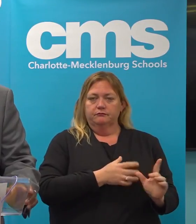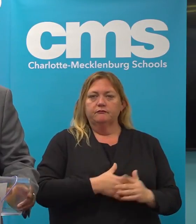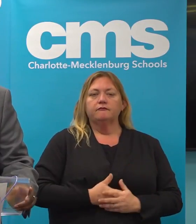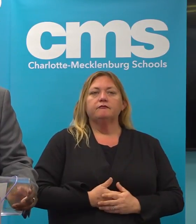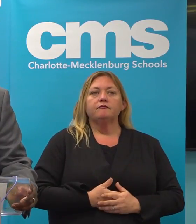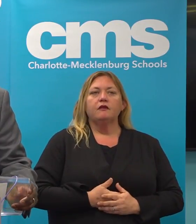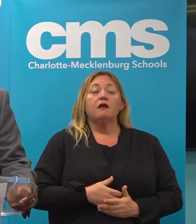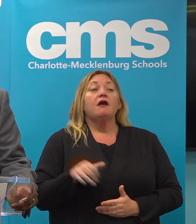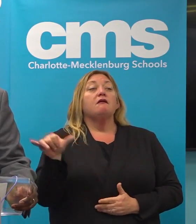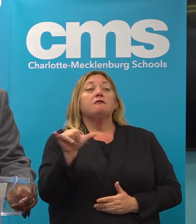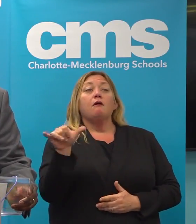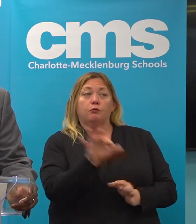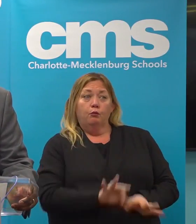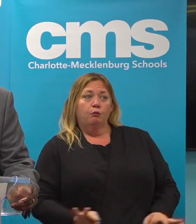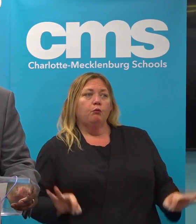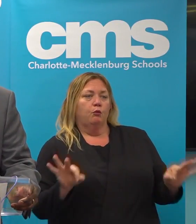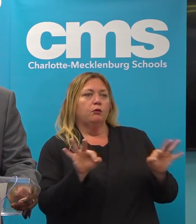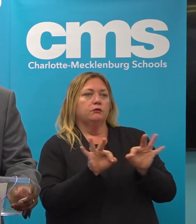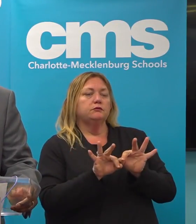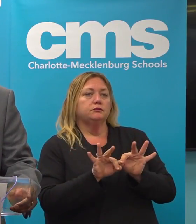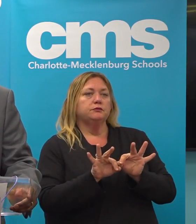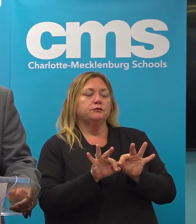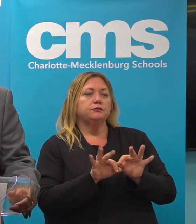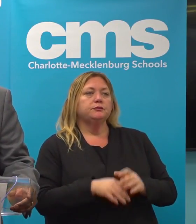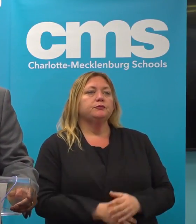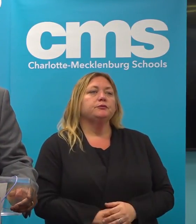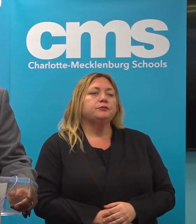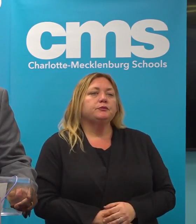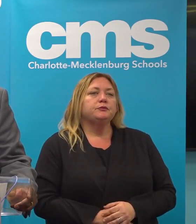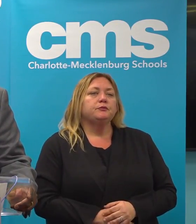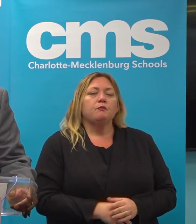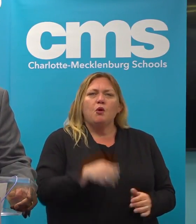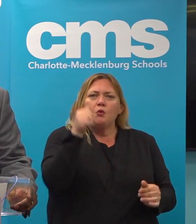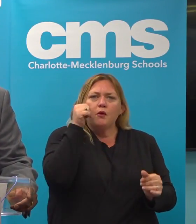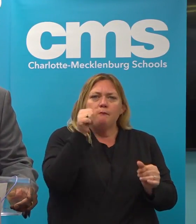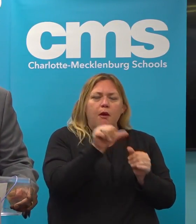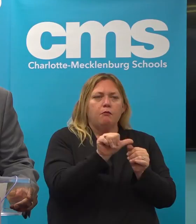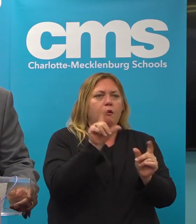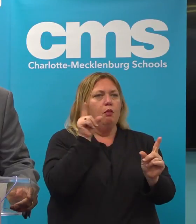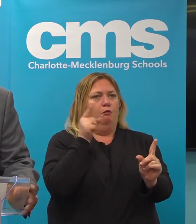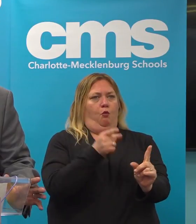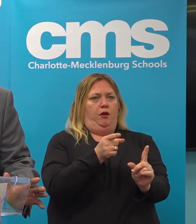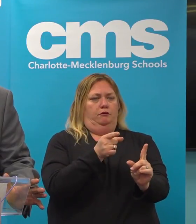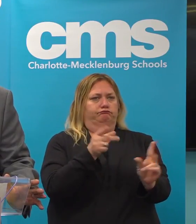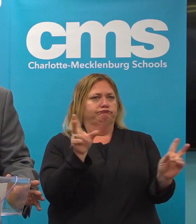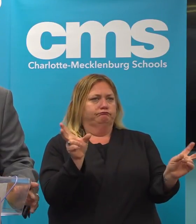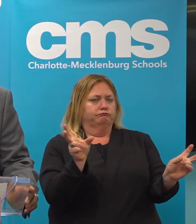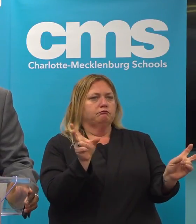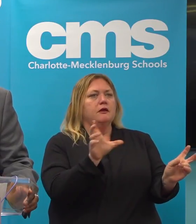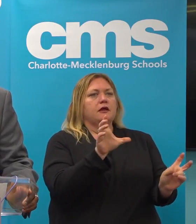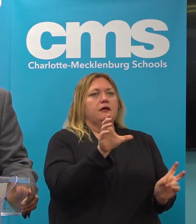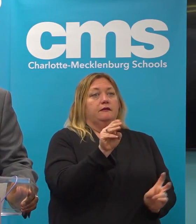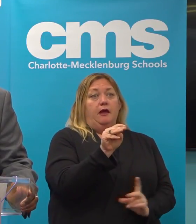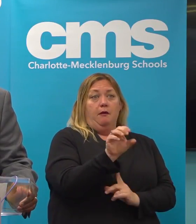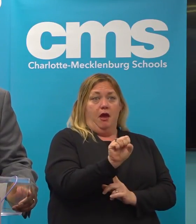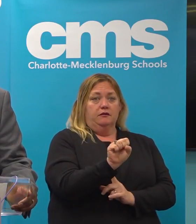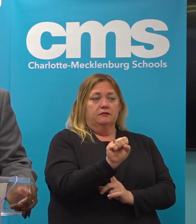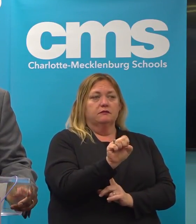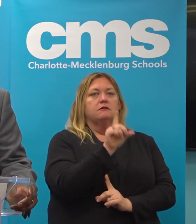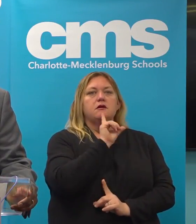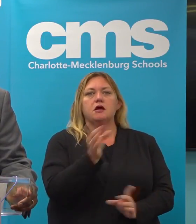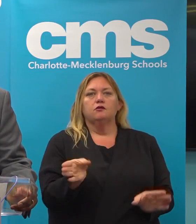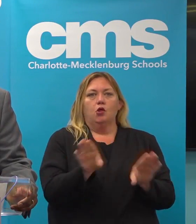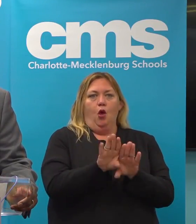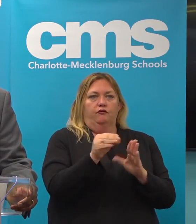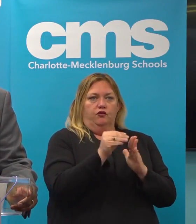I think it's also important to remember this point. CMS is